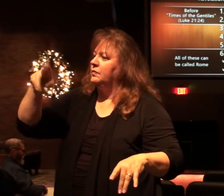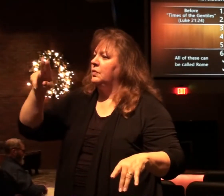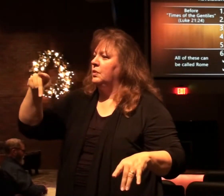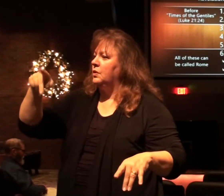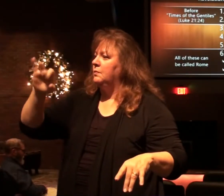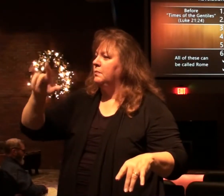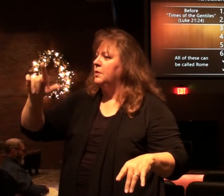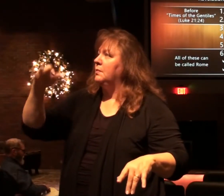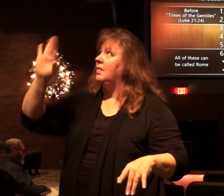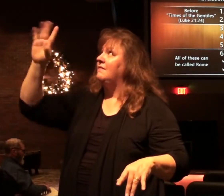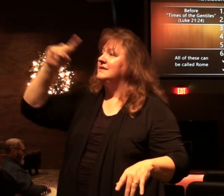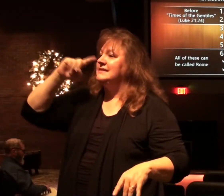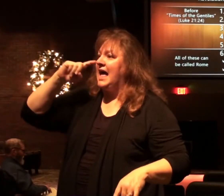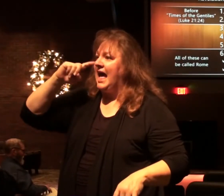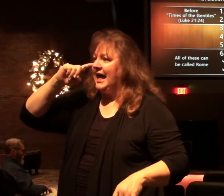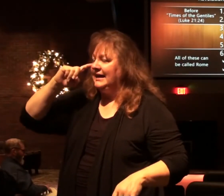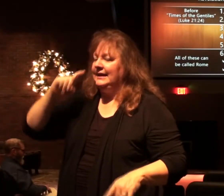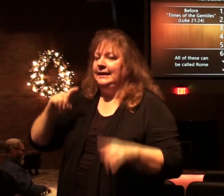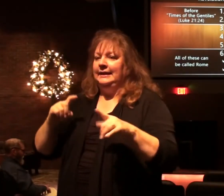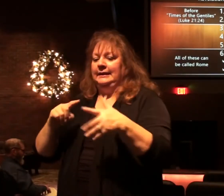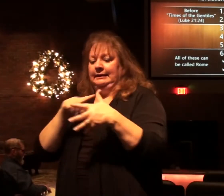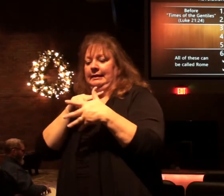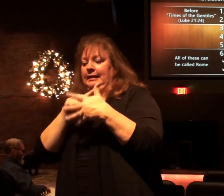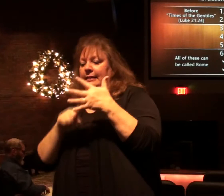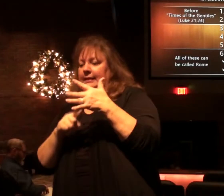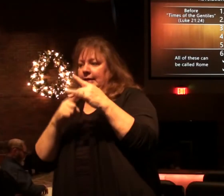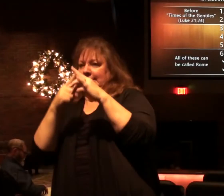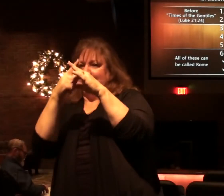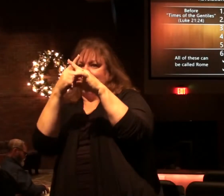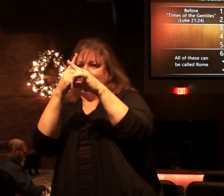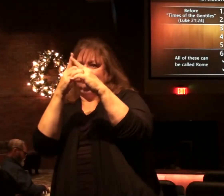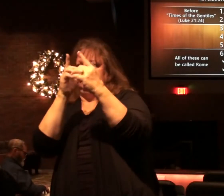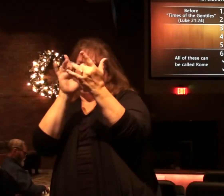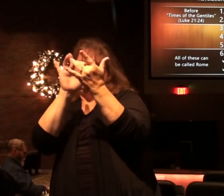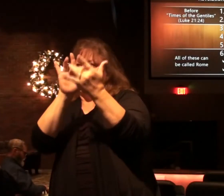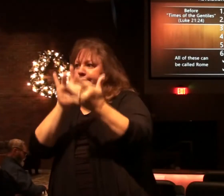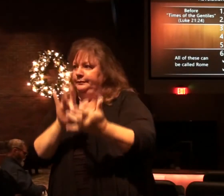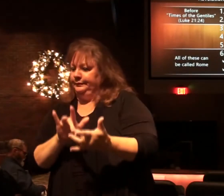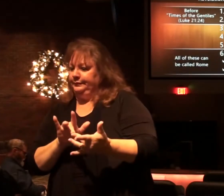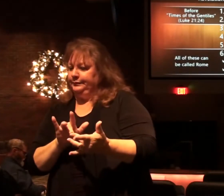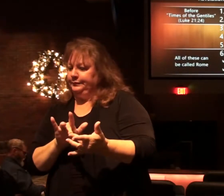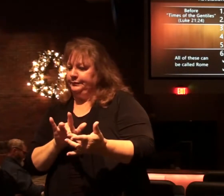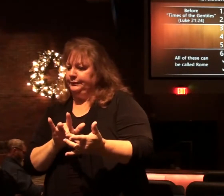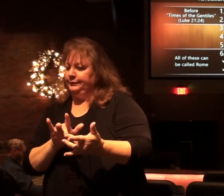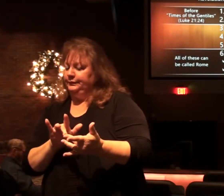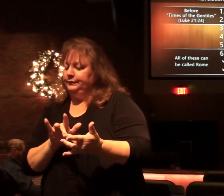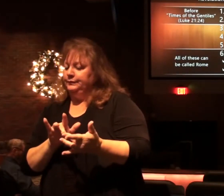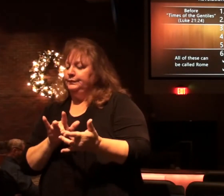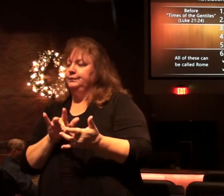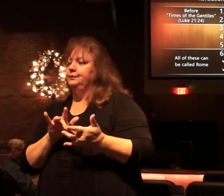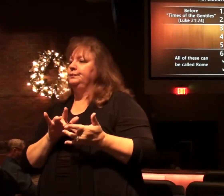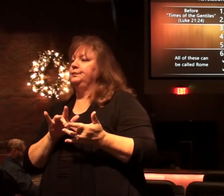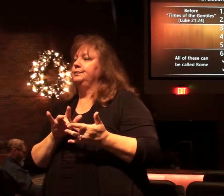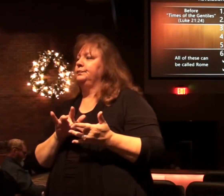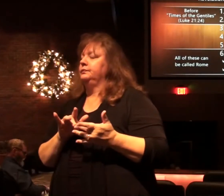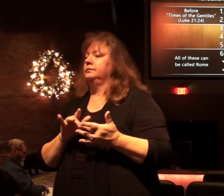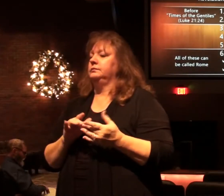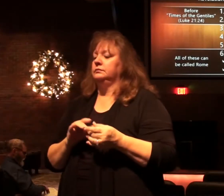about. So these are the nations that have intersected with Israel. But that's before we go into a little more